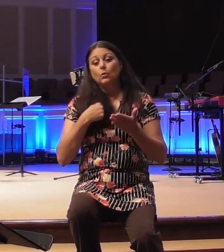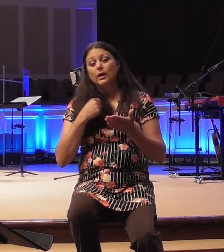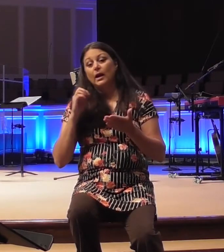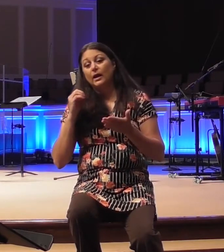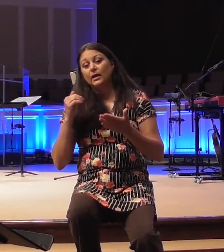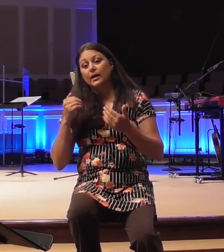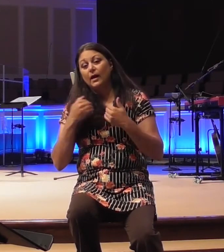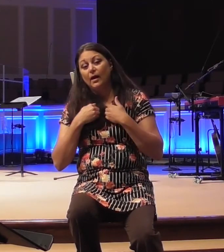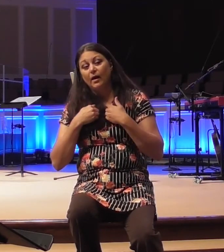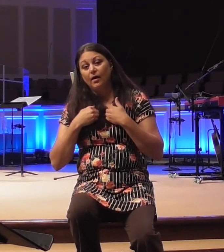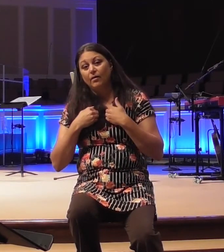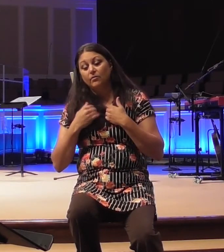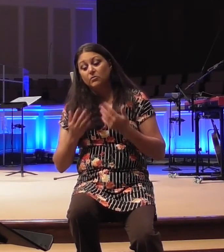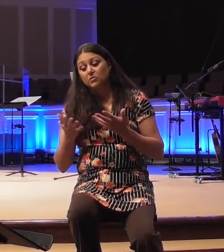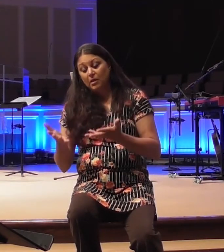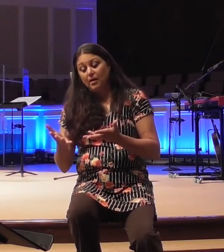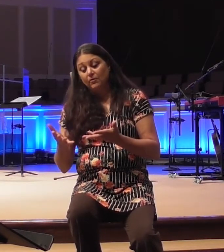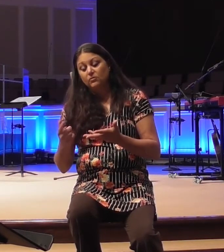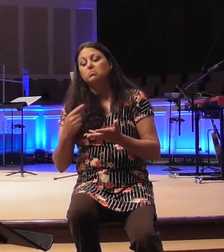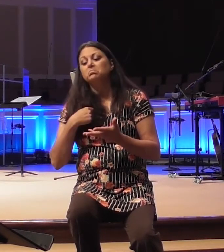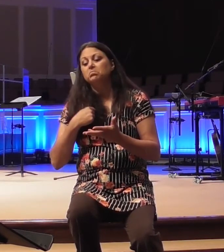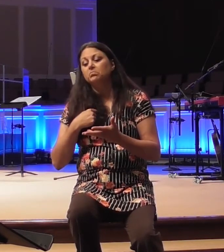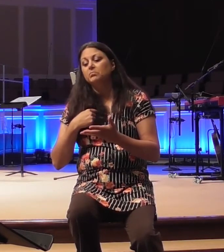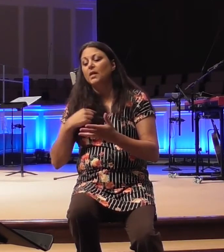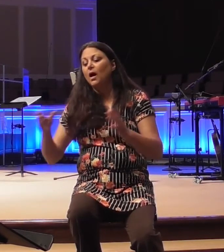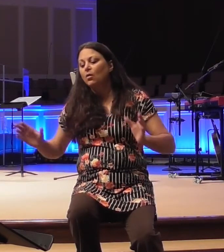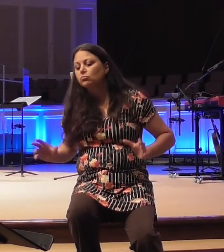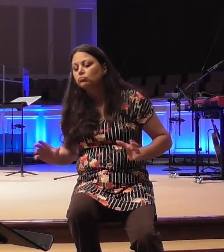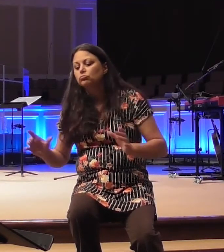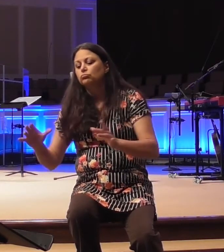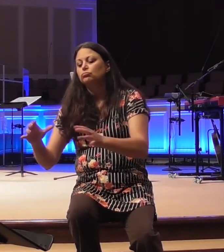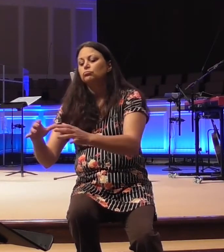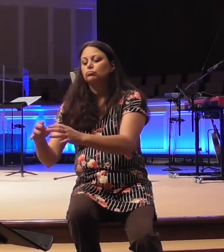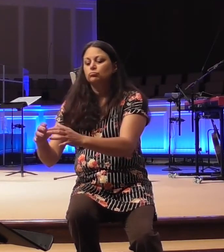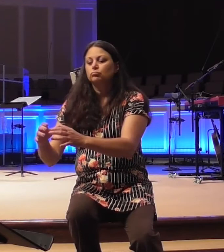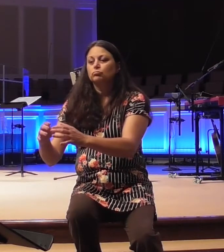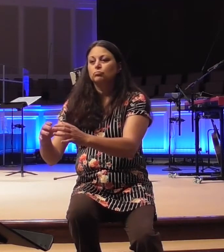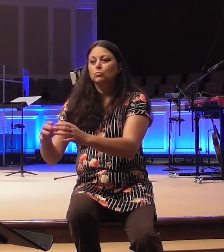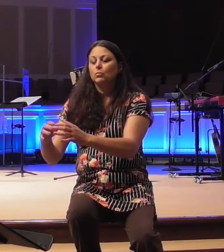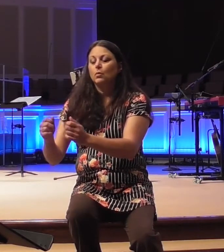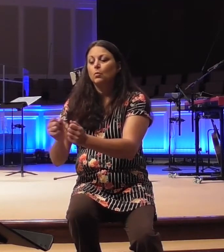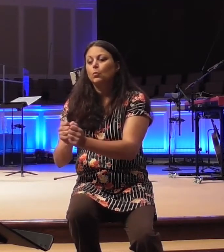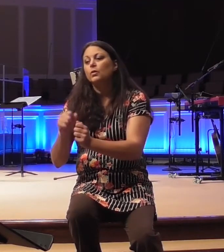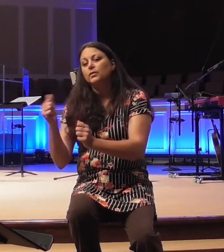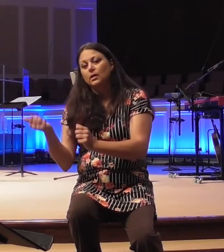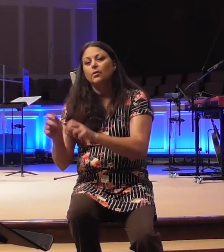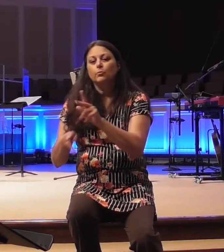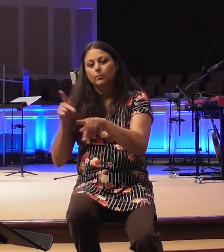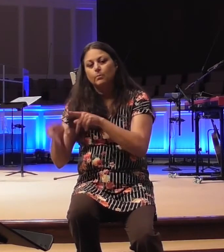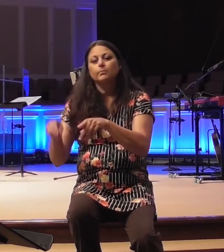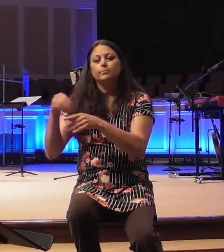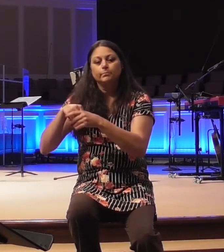I'll put together with those of my brothers and sisters in the faith.